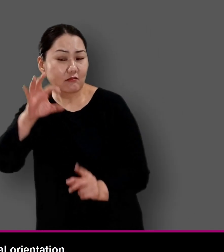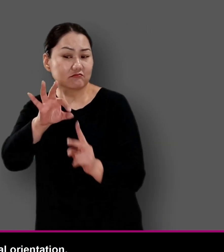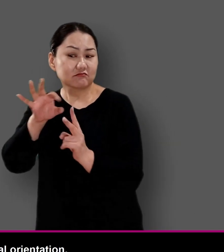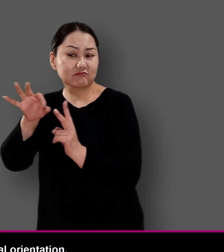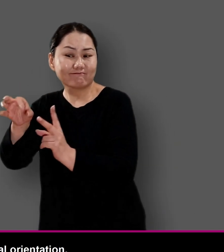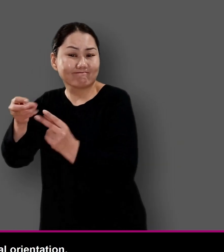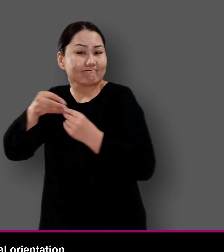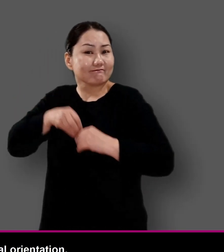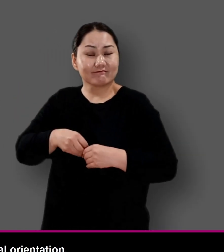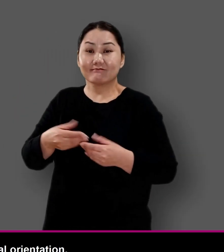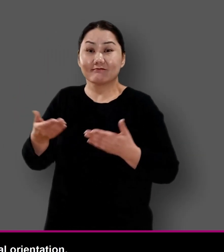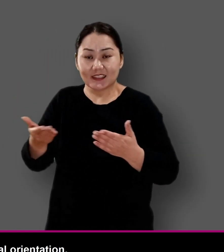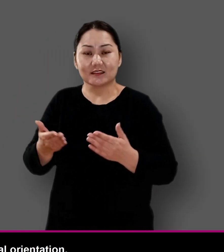or sexual orientation,